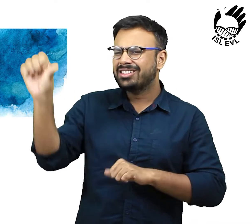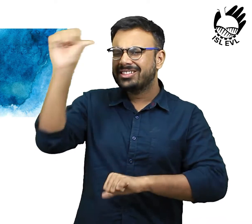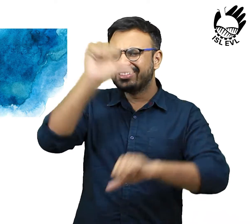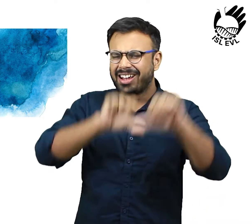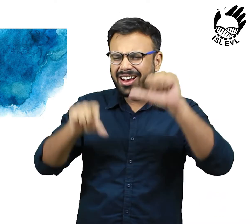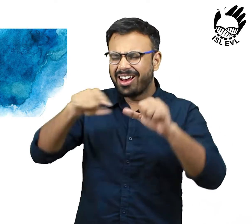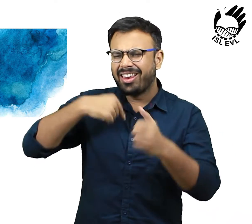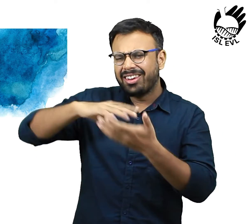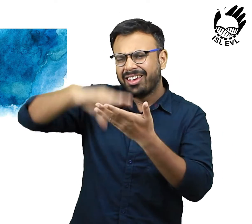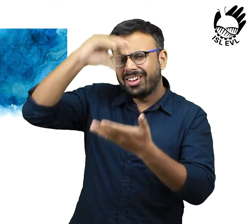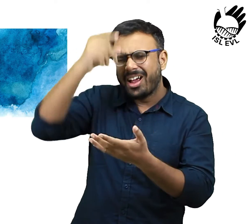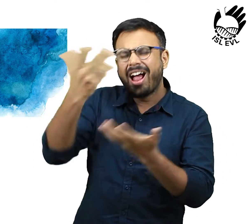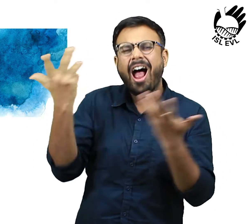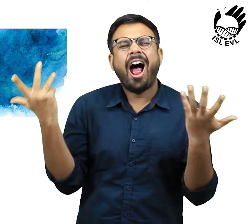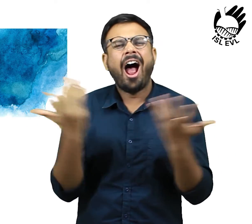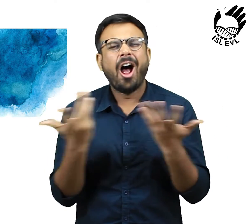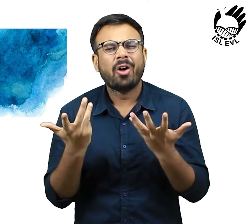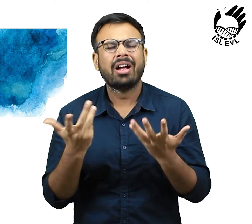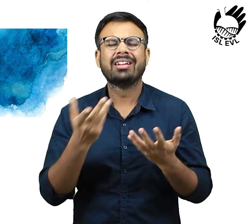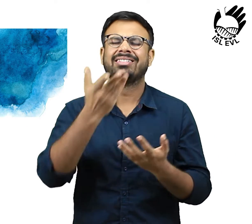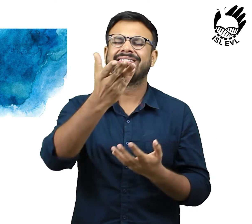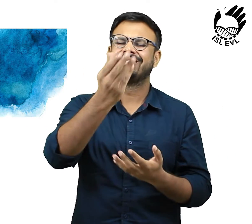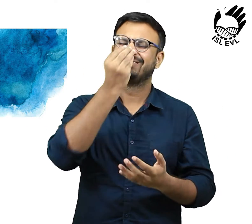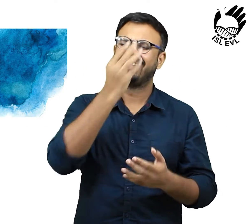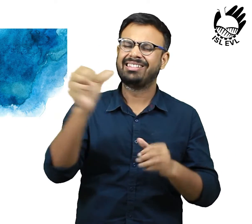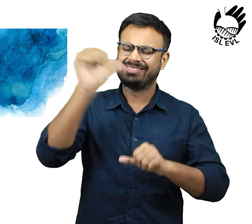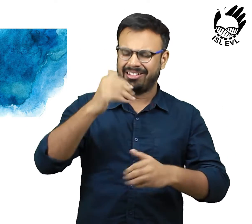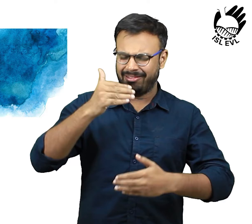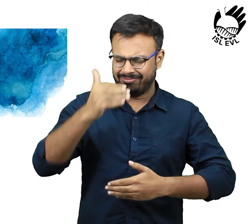and its creation through an easy science experiment.